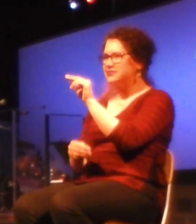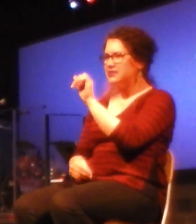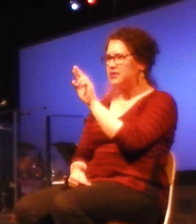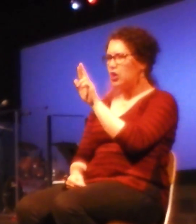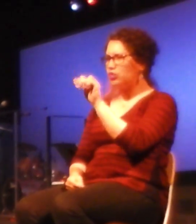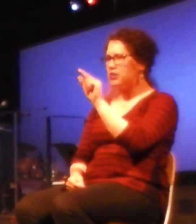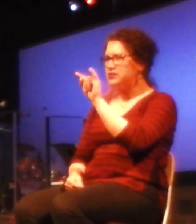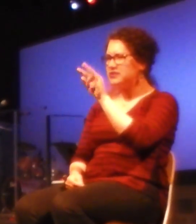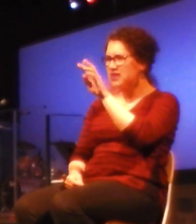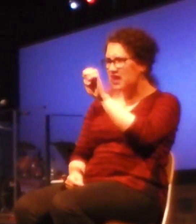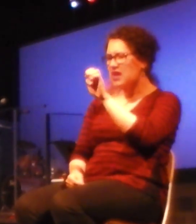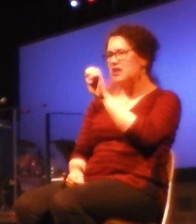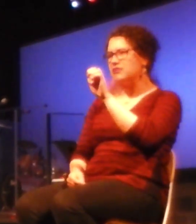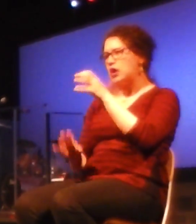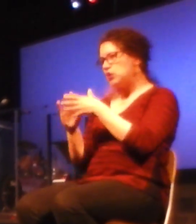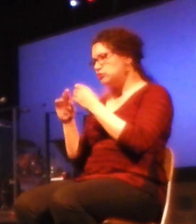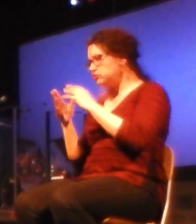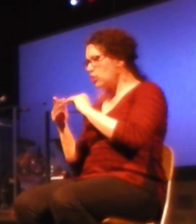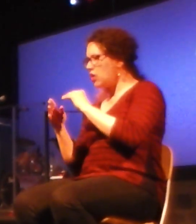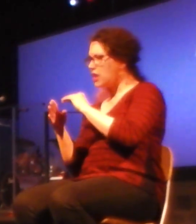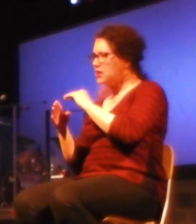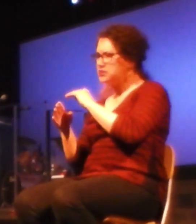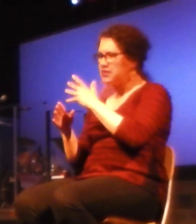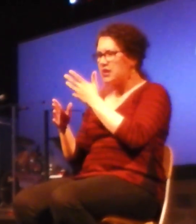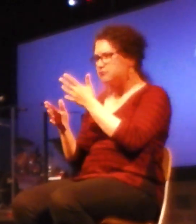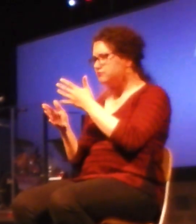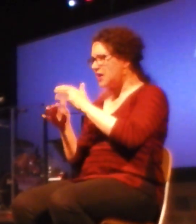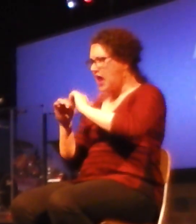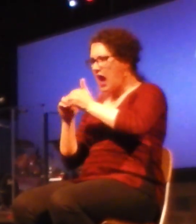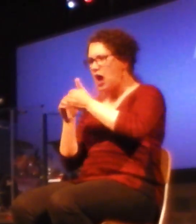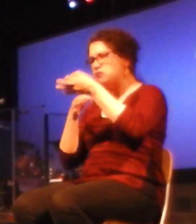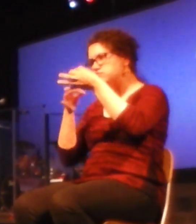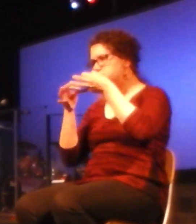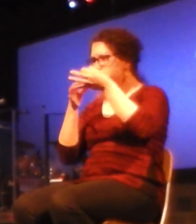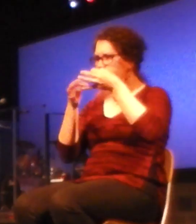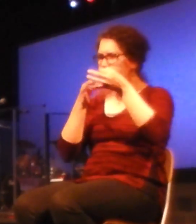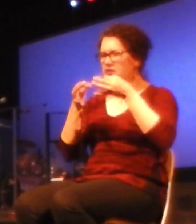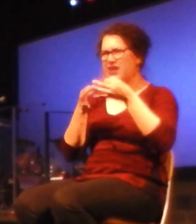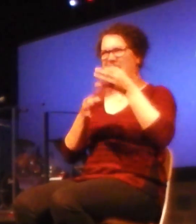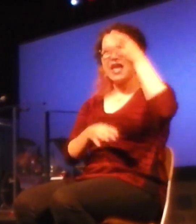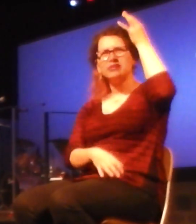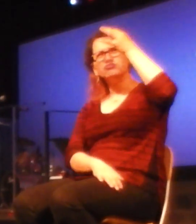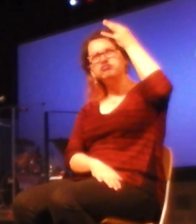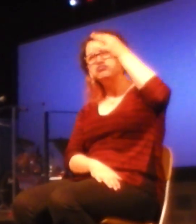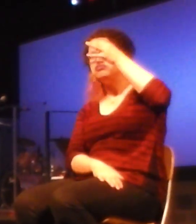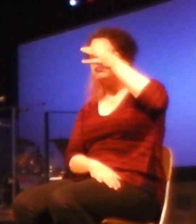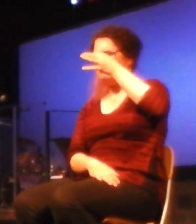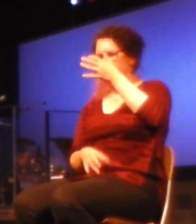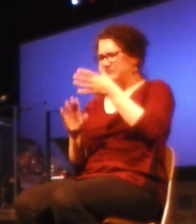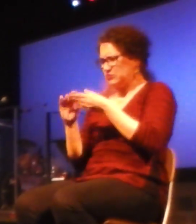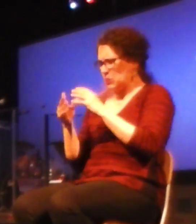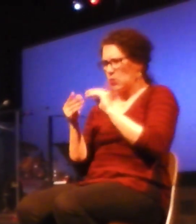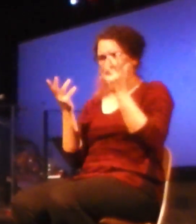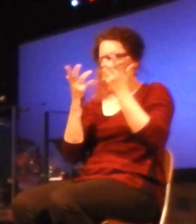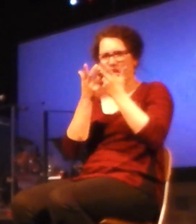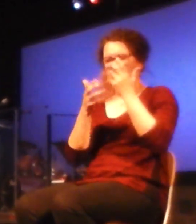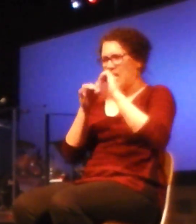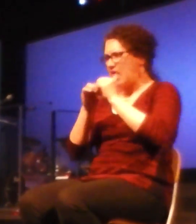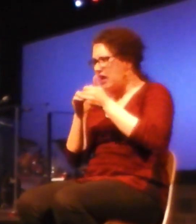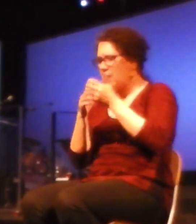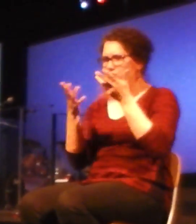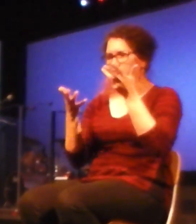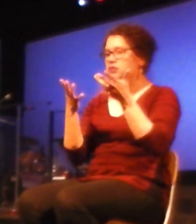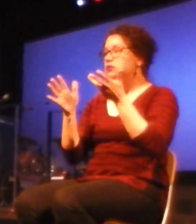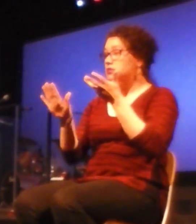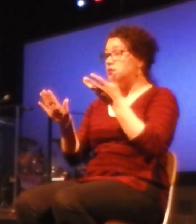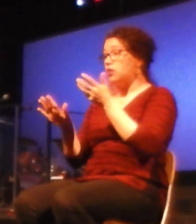put together sermons that people want to listen to for a long time, and what does sermons look like, and story in general. And there's this book that